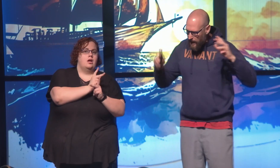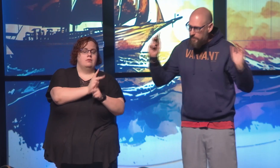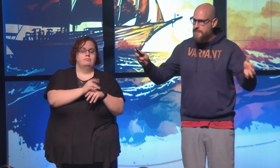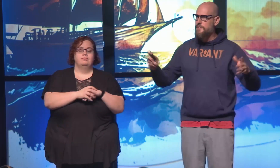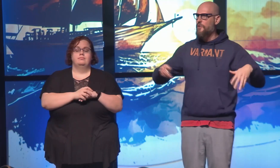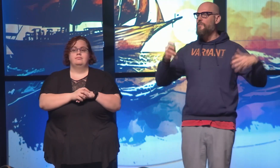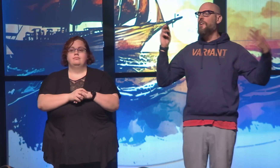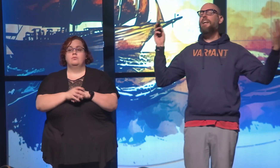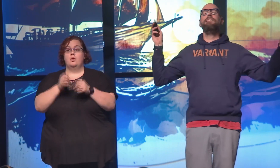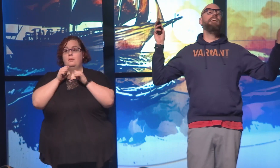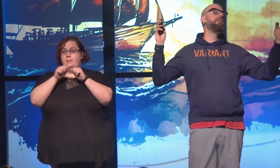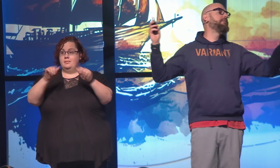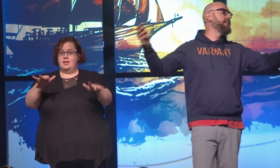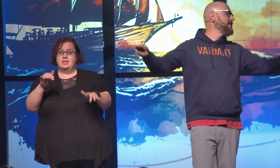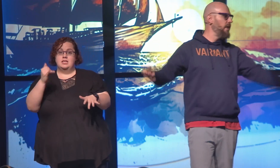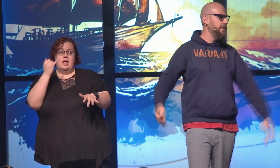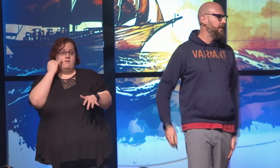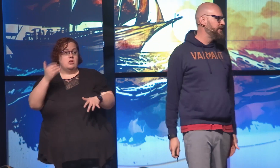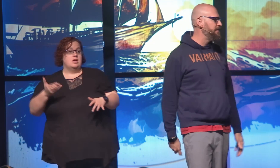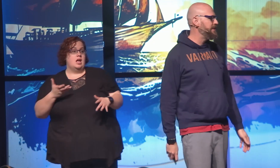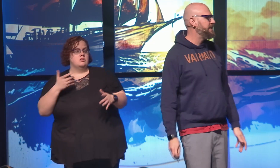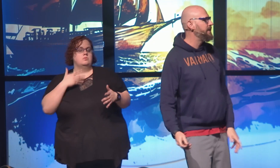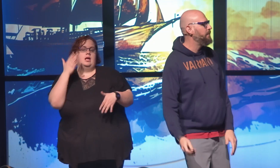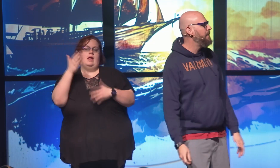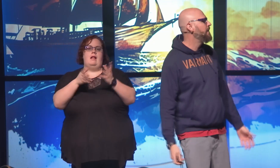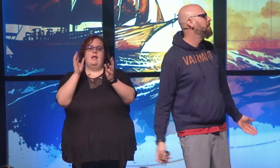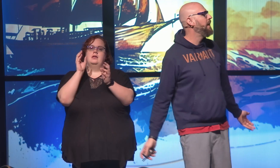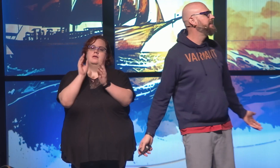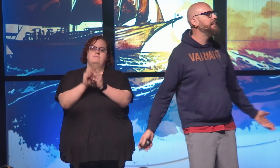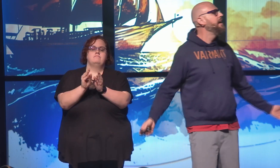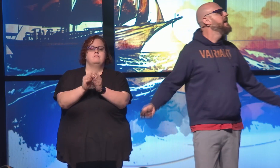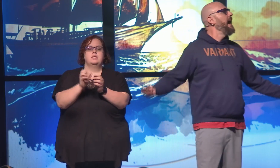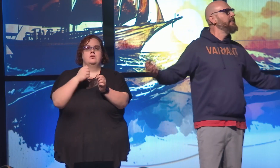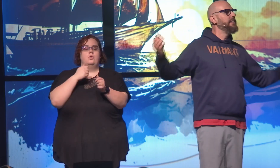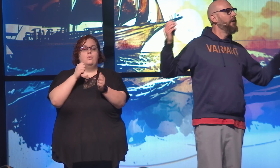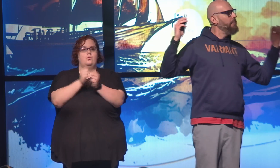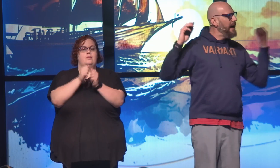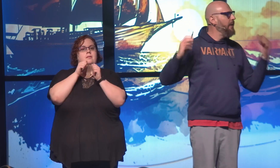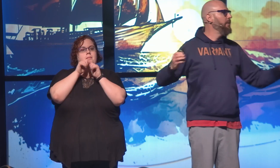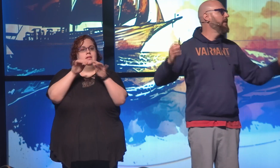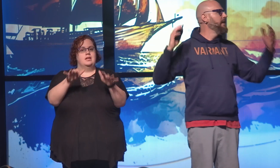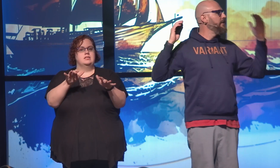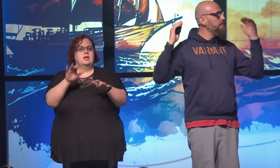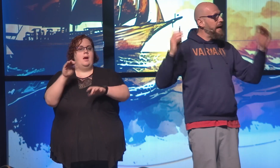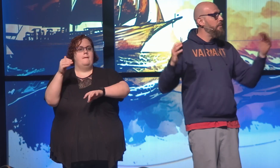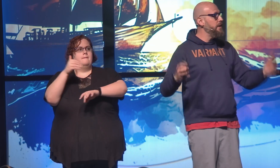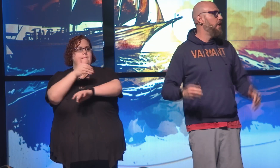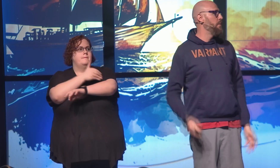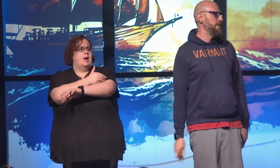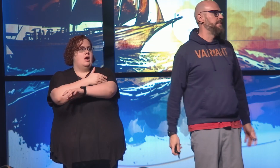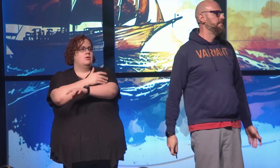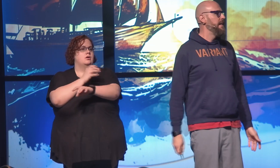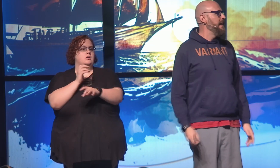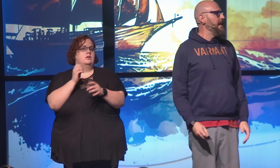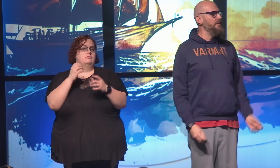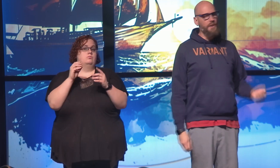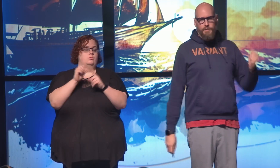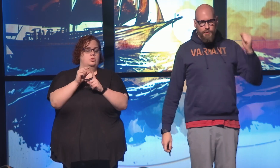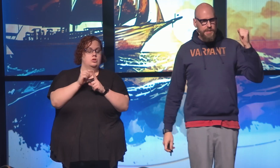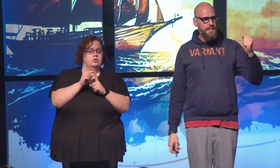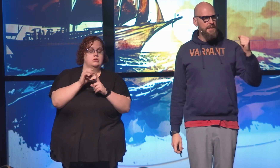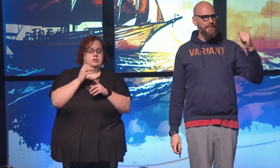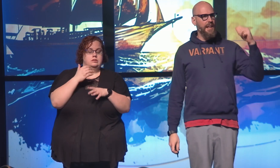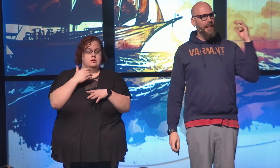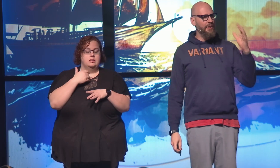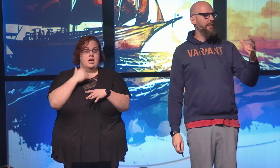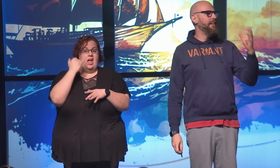All right, so we got a blessing for you. If you're a guest today, we finish all of our services this way with a blessing. I think there's power in our words. And if you've